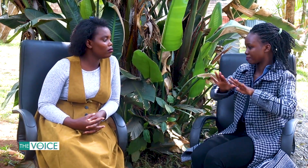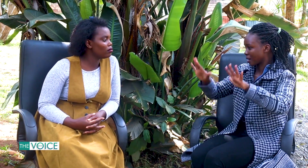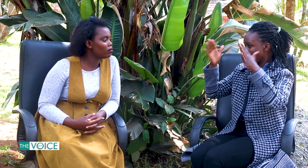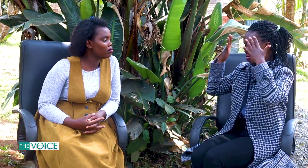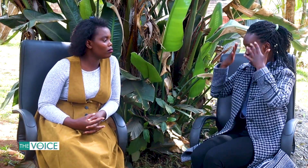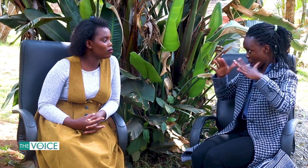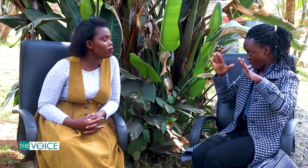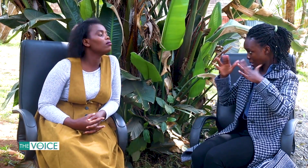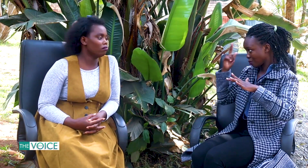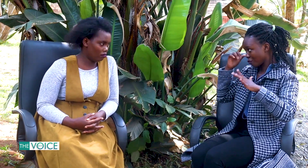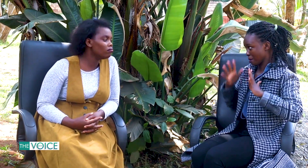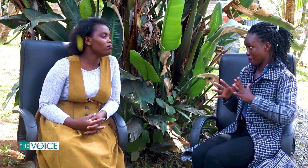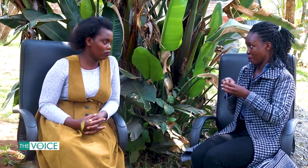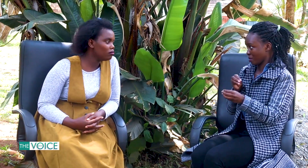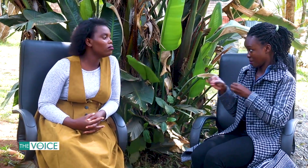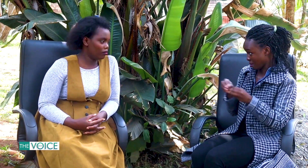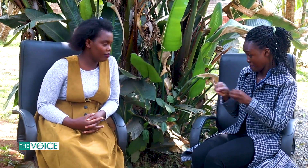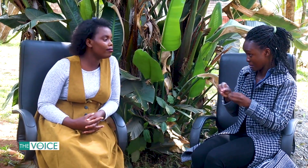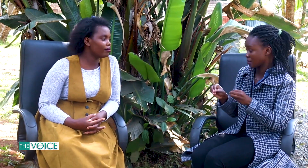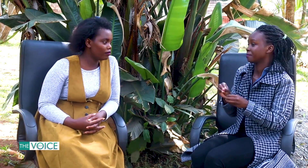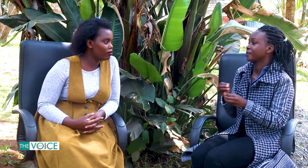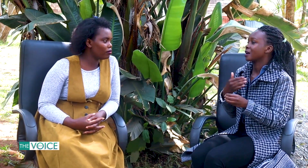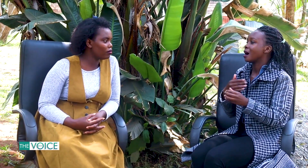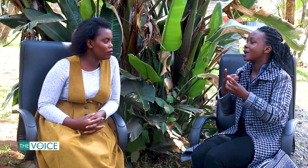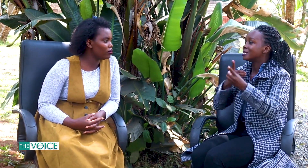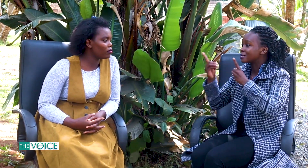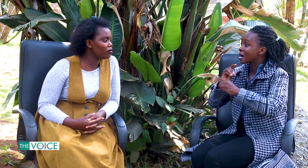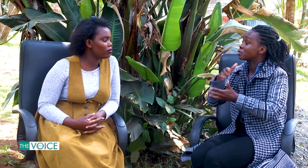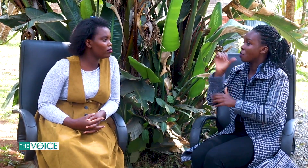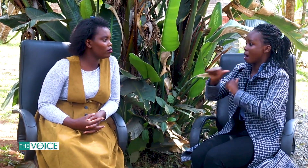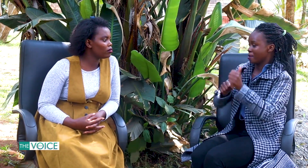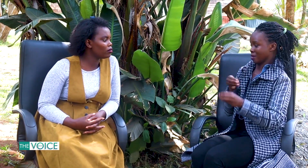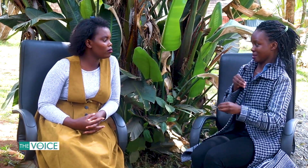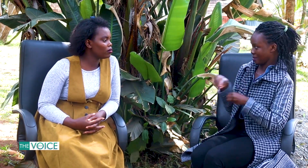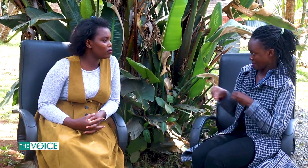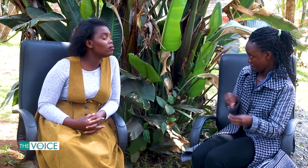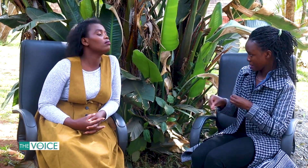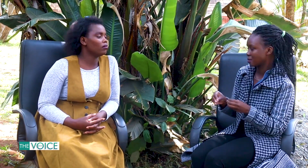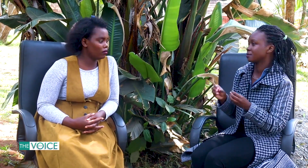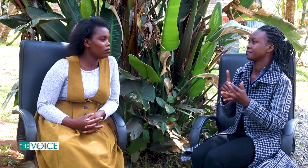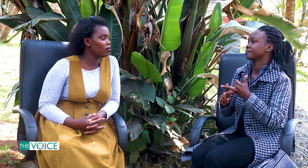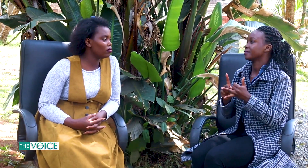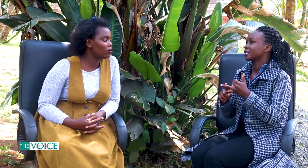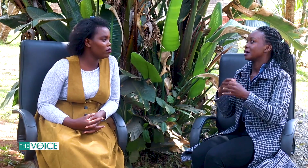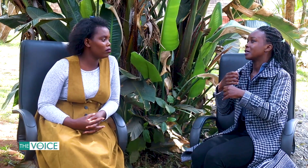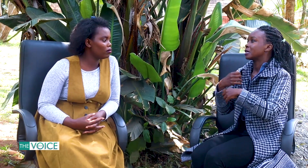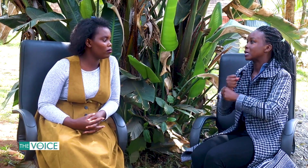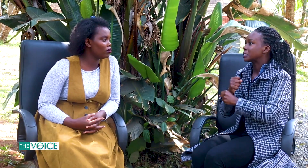we have to create and spread awareness about people with disability. Because you look at it in